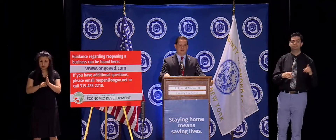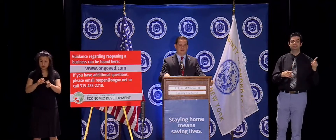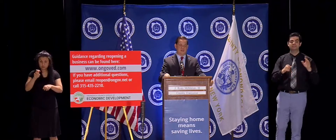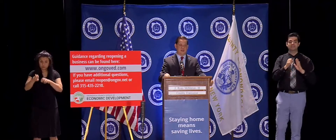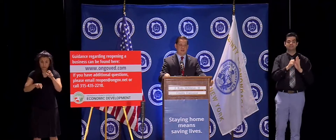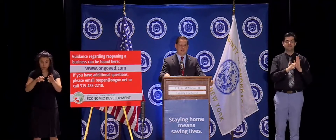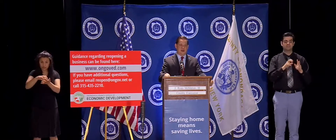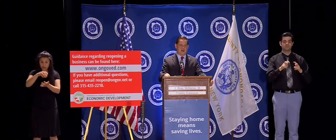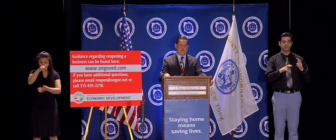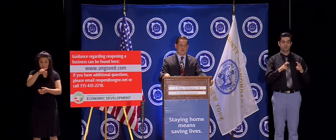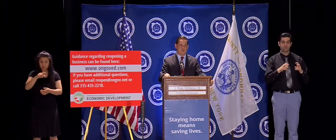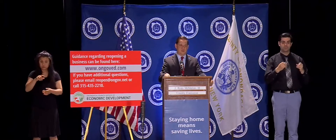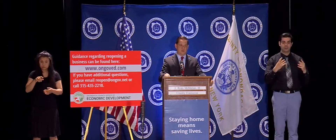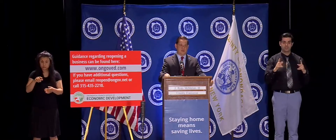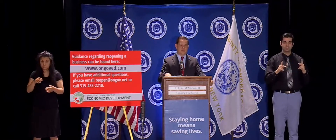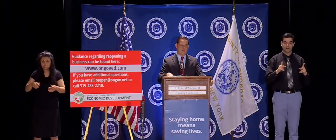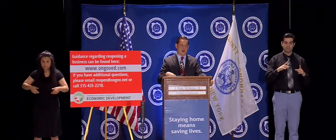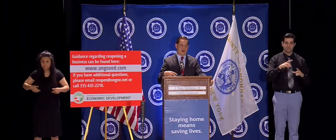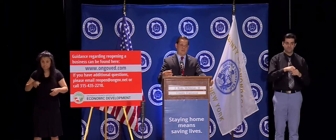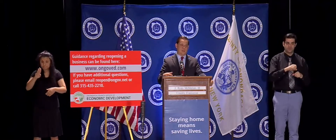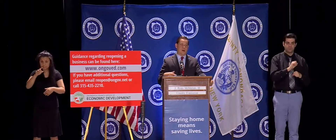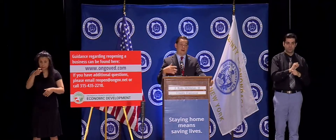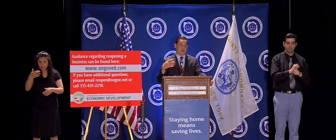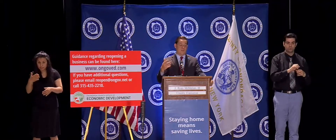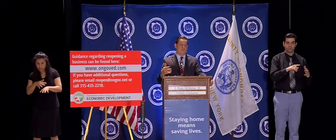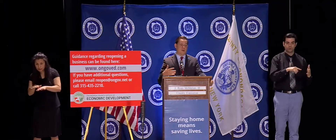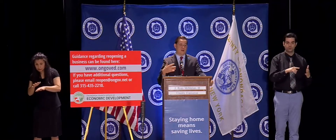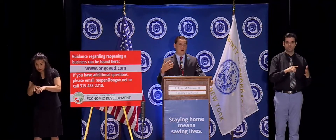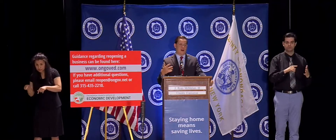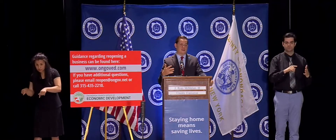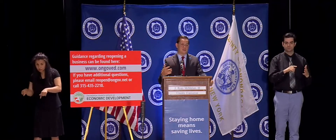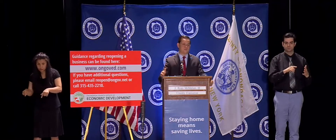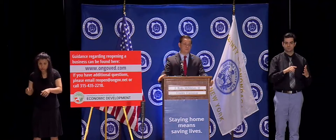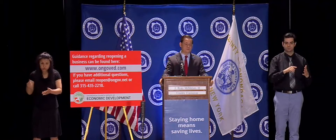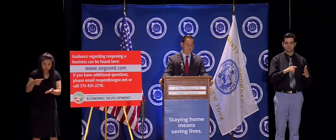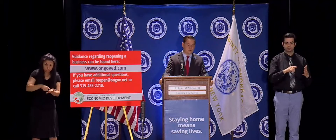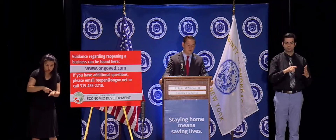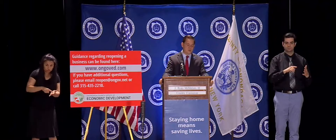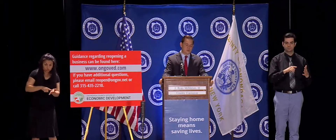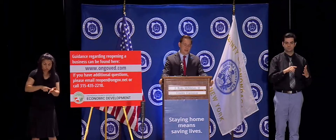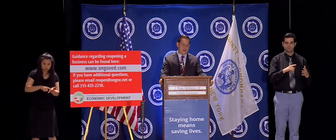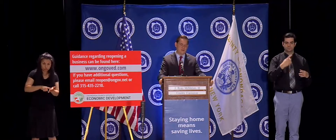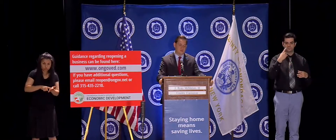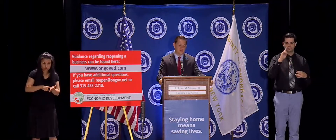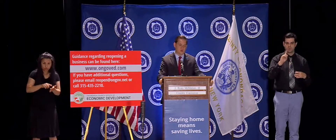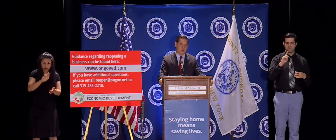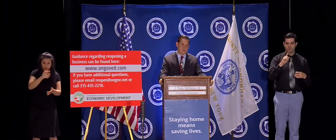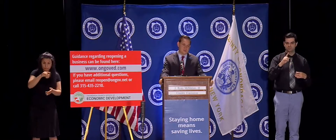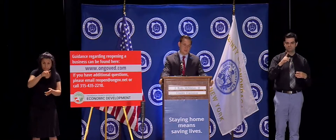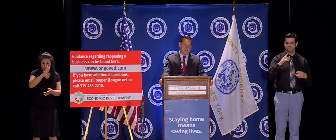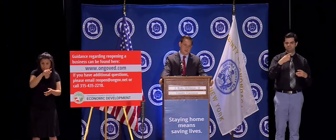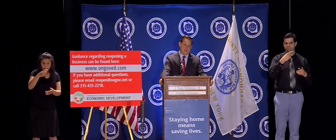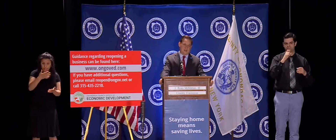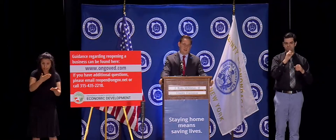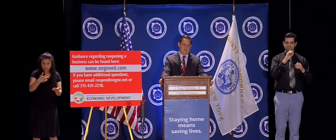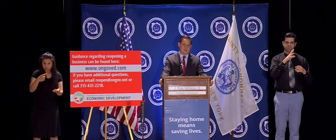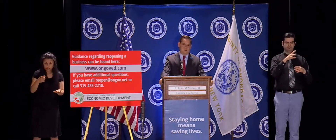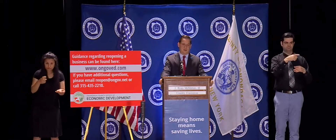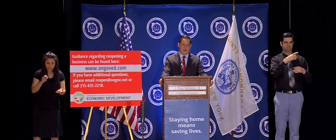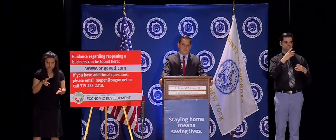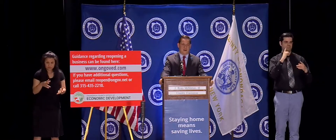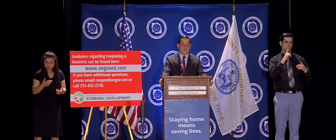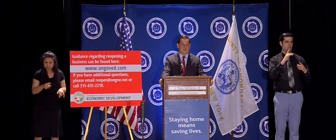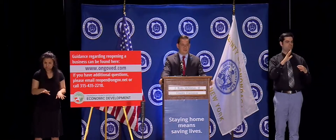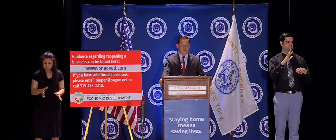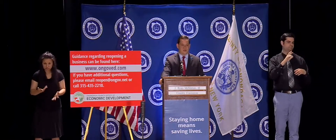end of it for these tours to go on, a lot of upfront costs. So you can't have these tours and